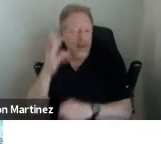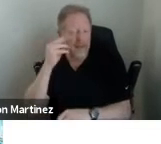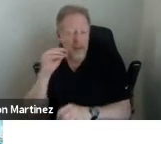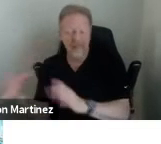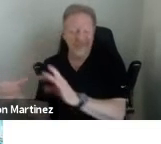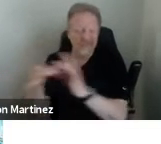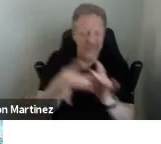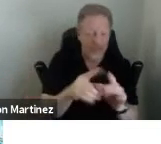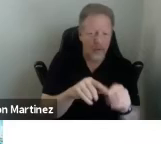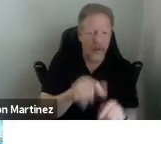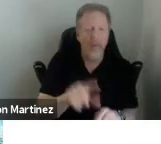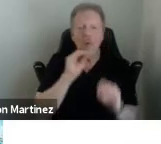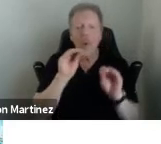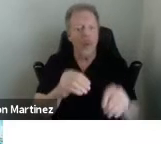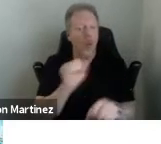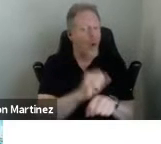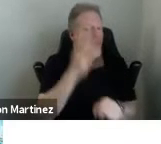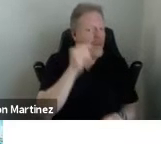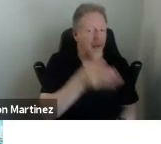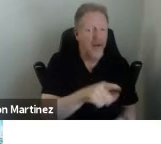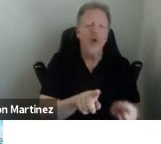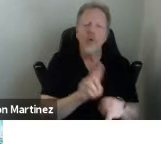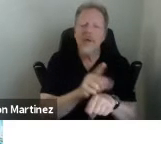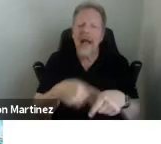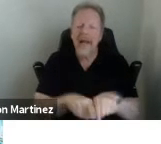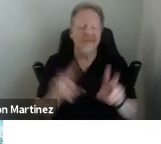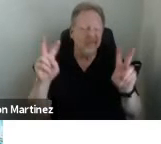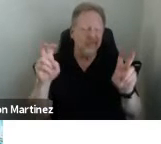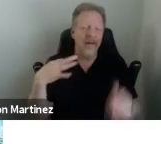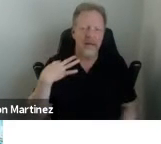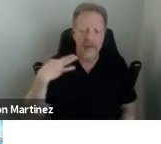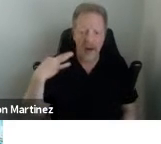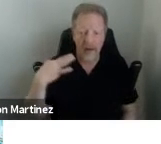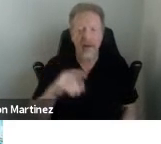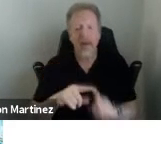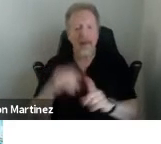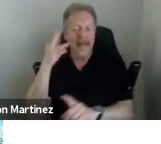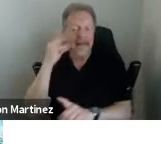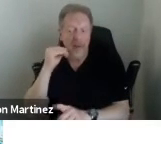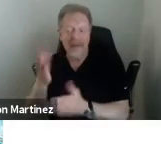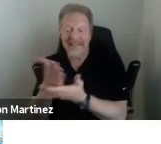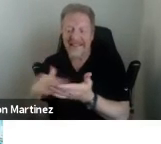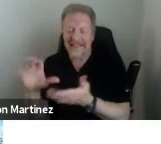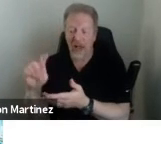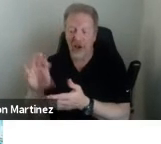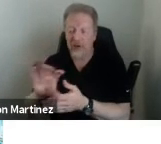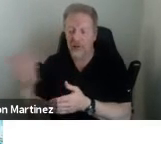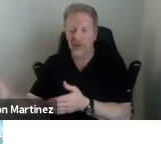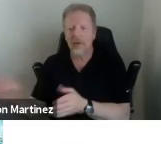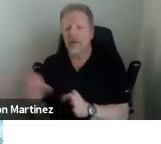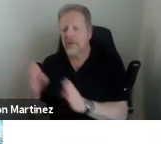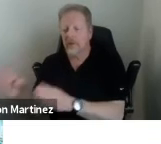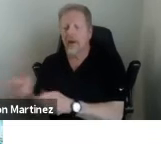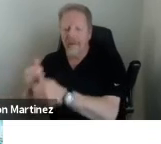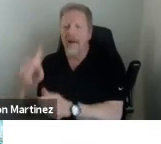you don't put work experience, because it is volunteer. And if you put it under the experience section, put it in accordingly to the